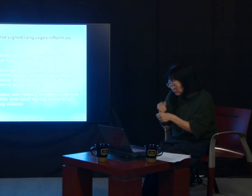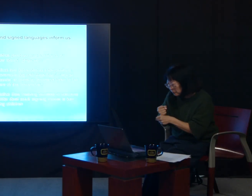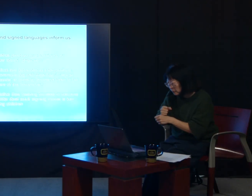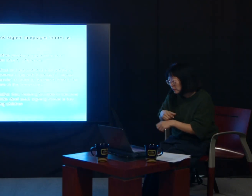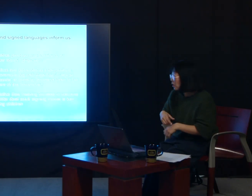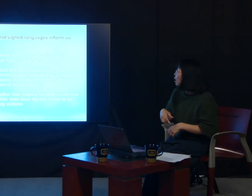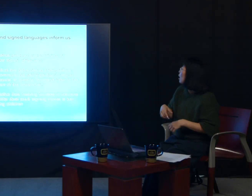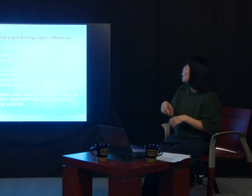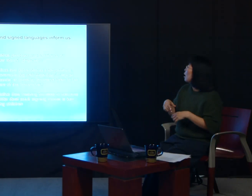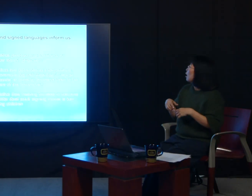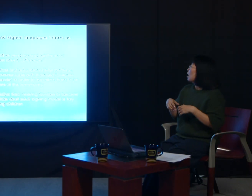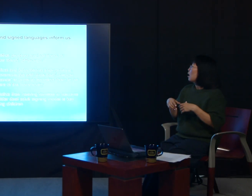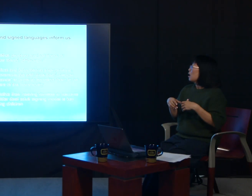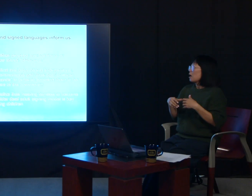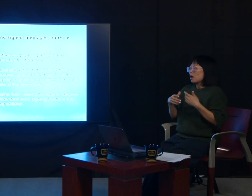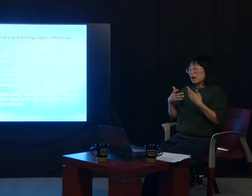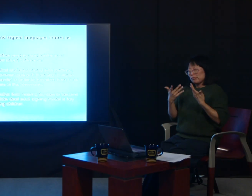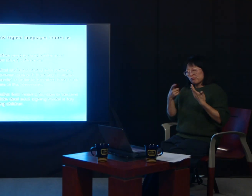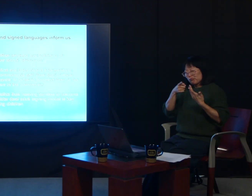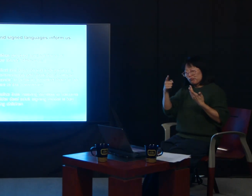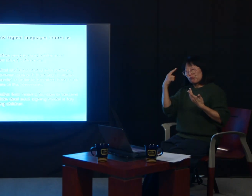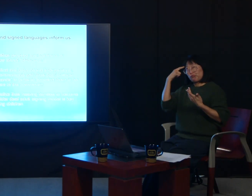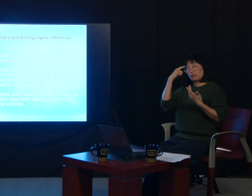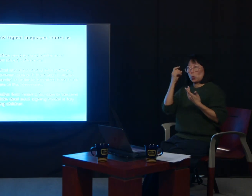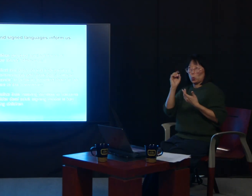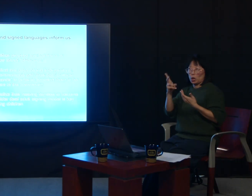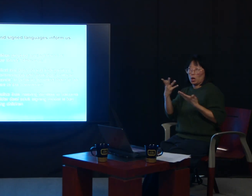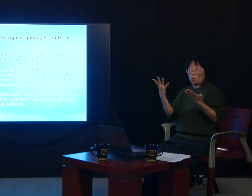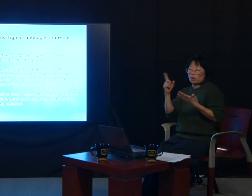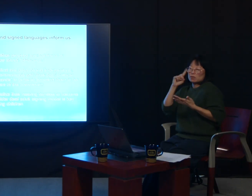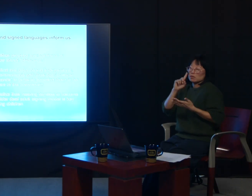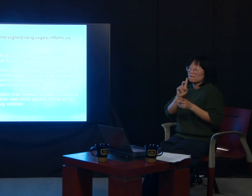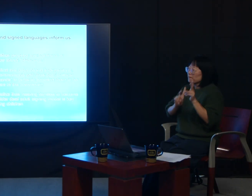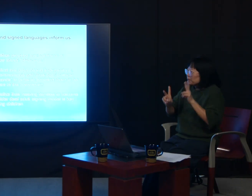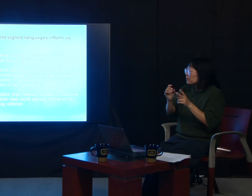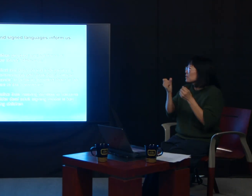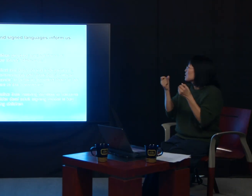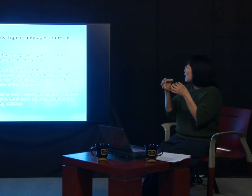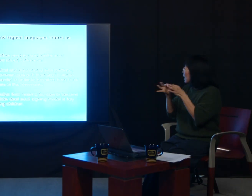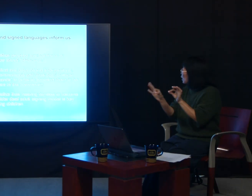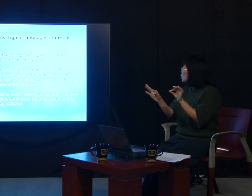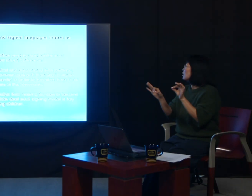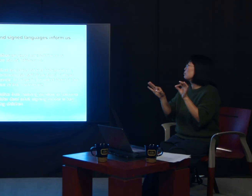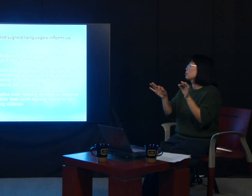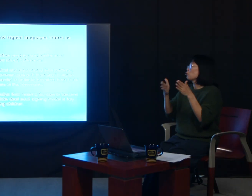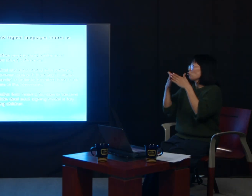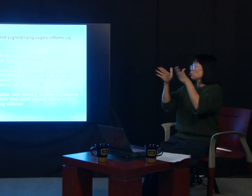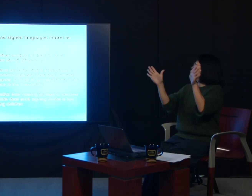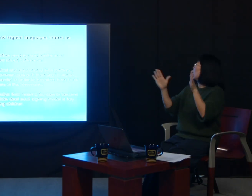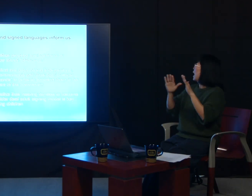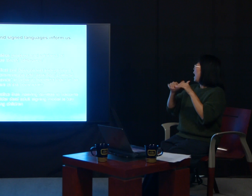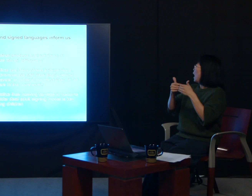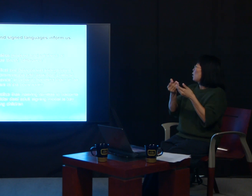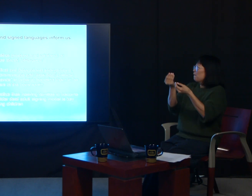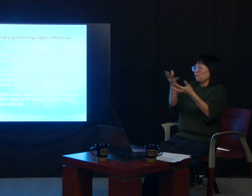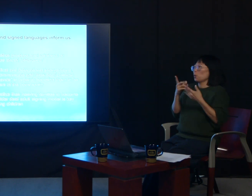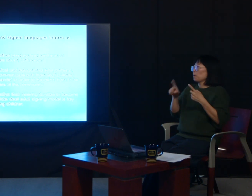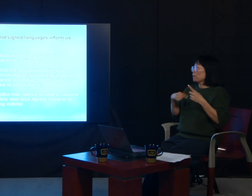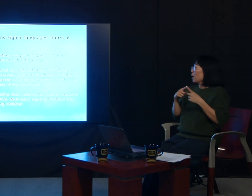To summarize, you may think, well, deaf people and sign language in general, how does that inform